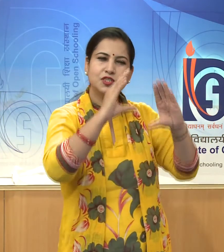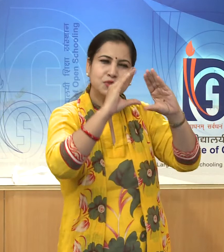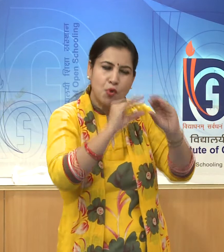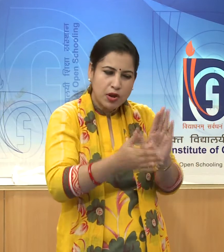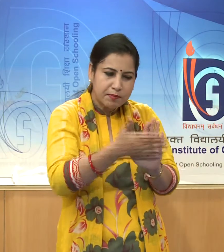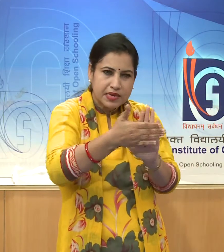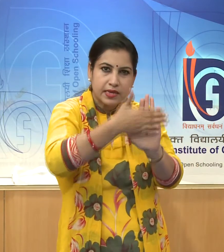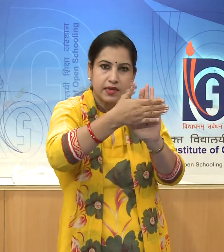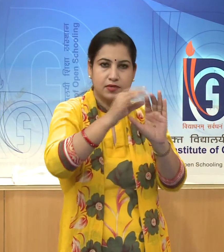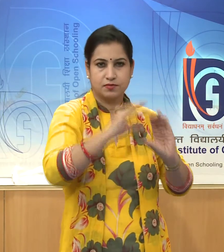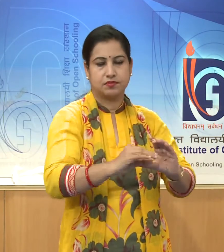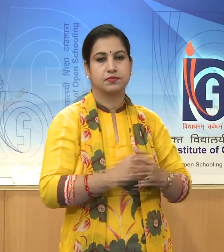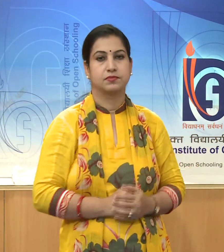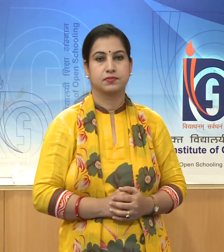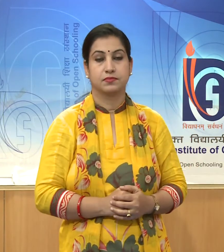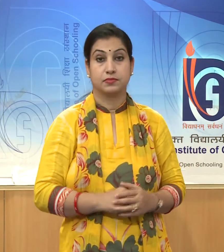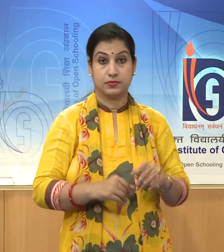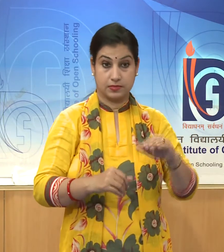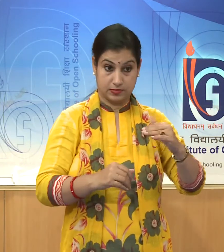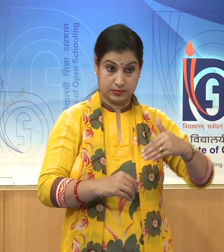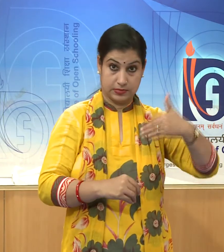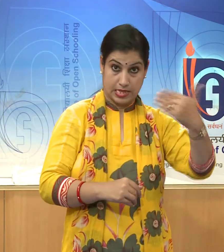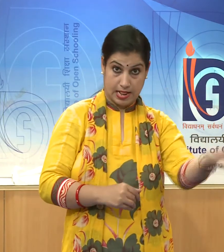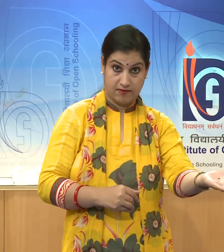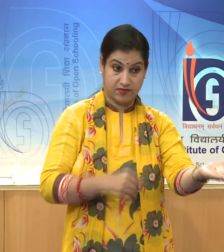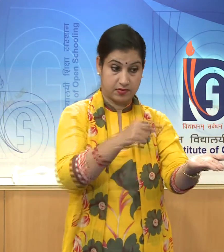buildings. To the left of the painting,